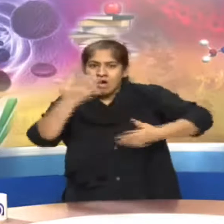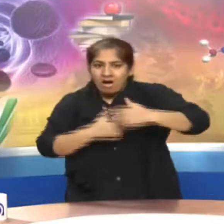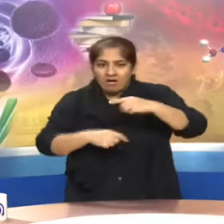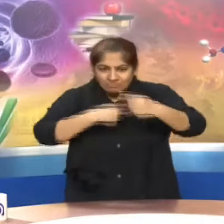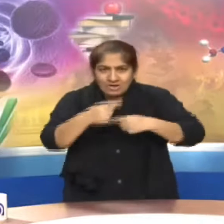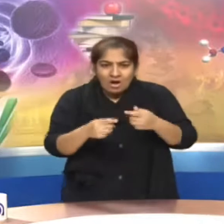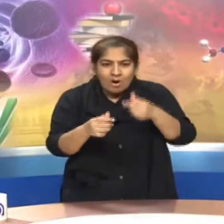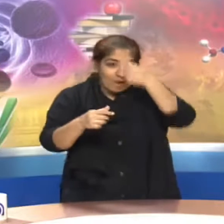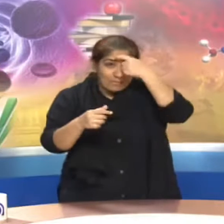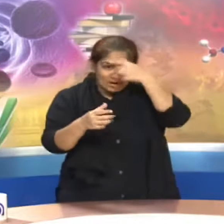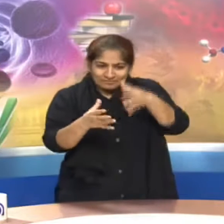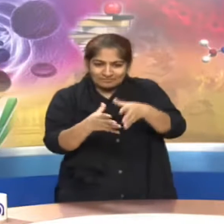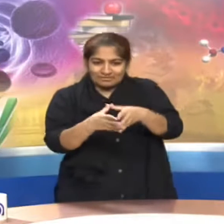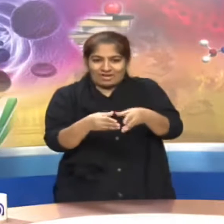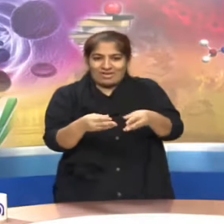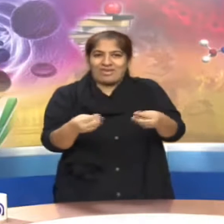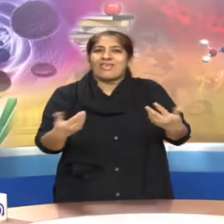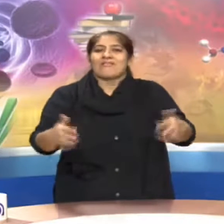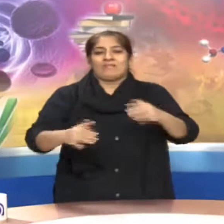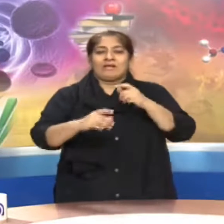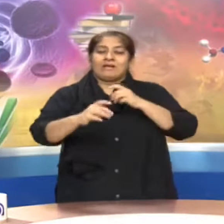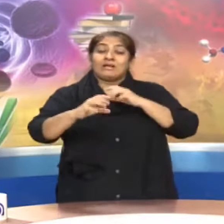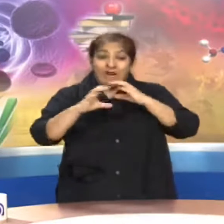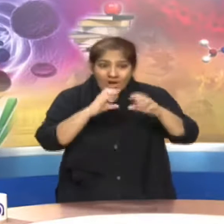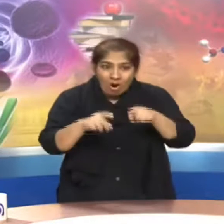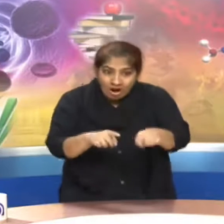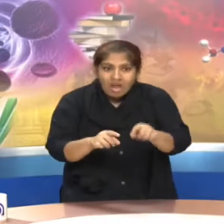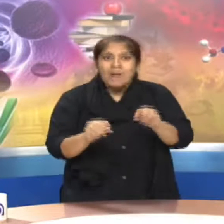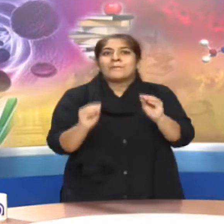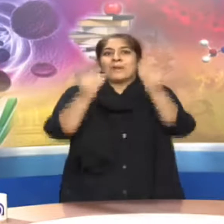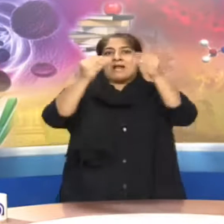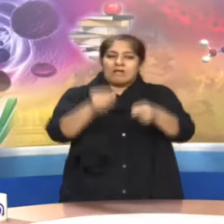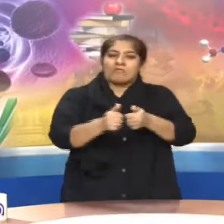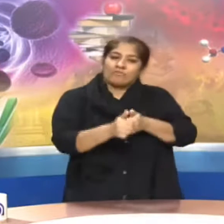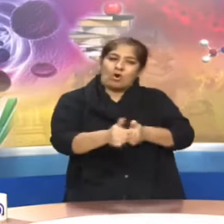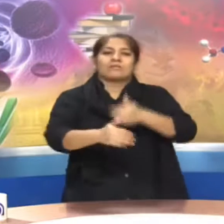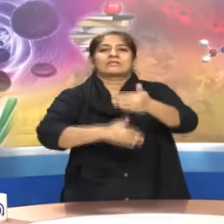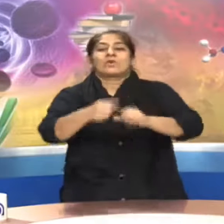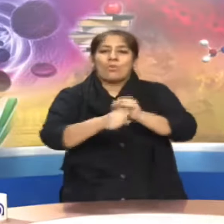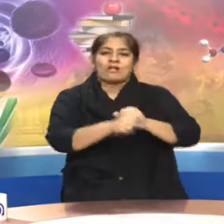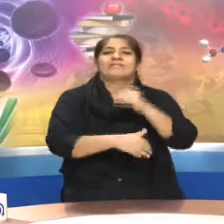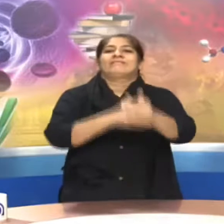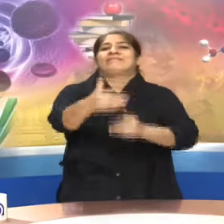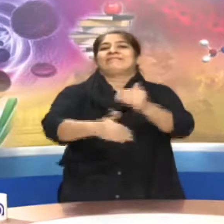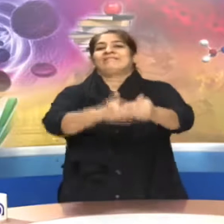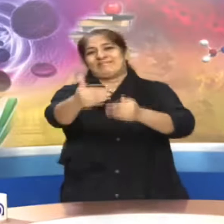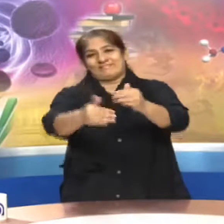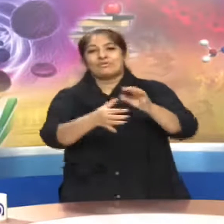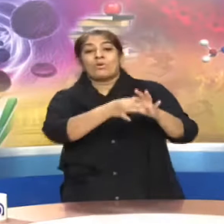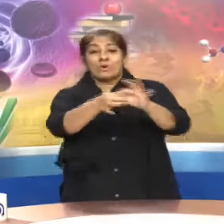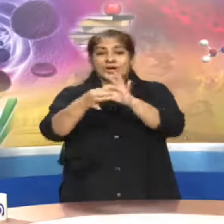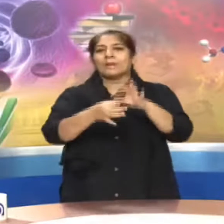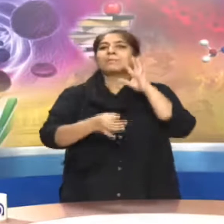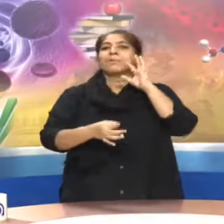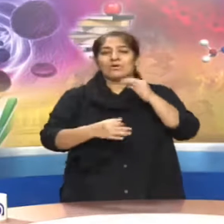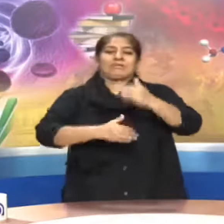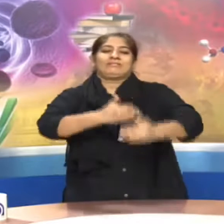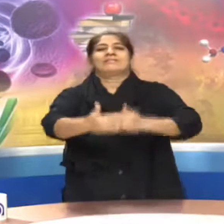if it is not open, then the problem cannot be solved. So this is important, that is a follow-up communication